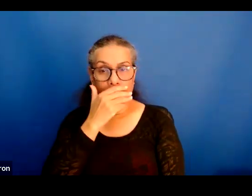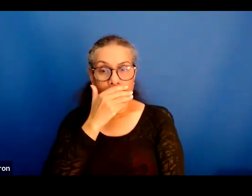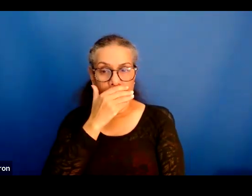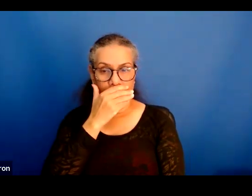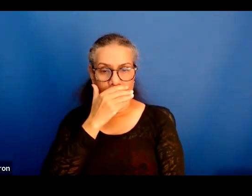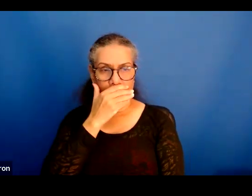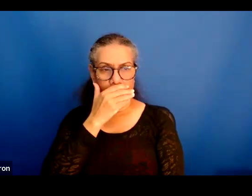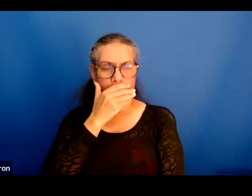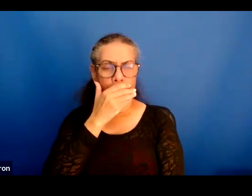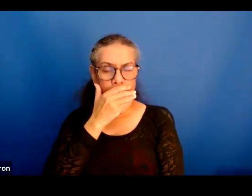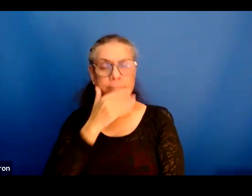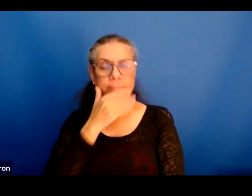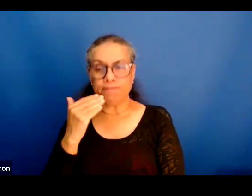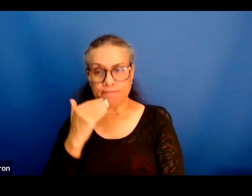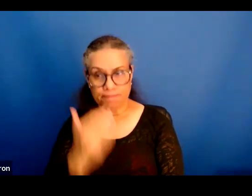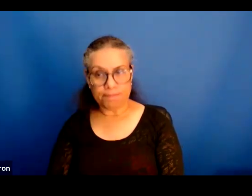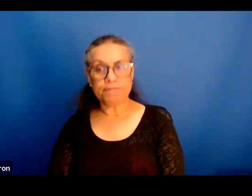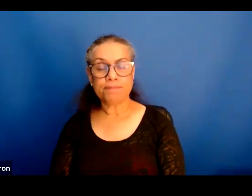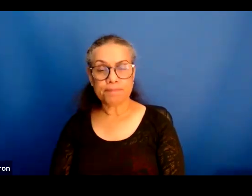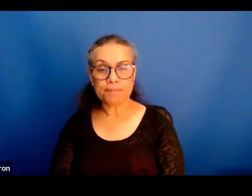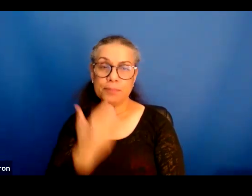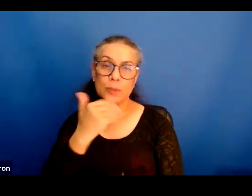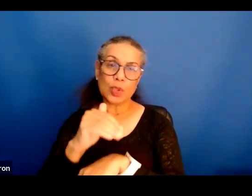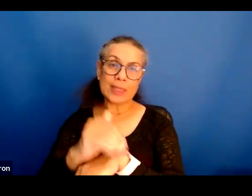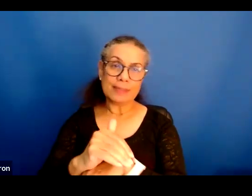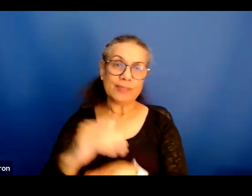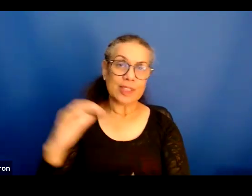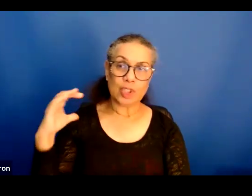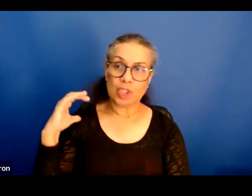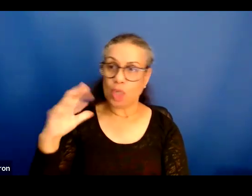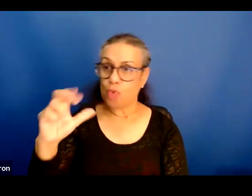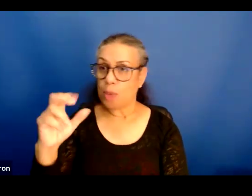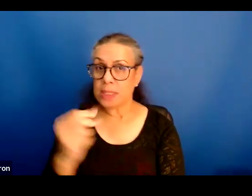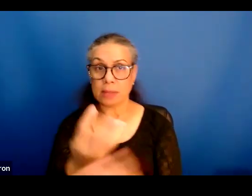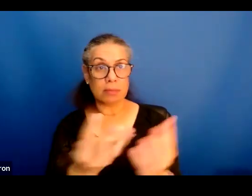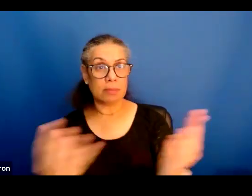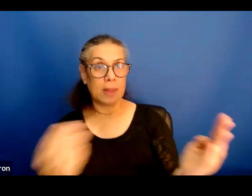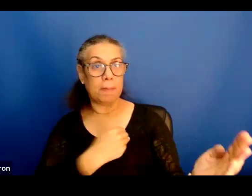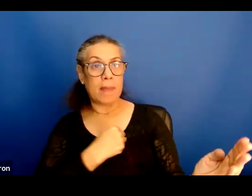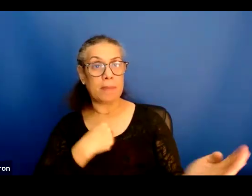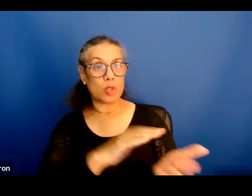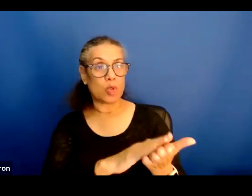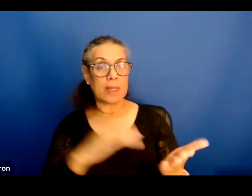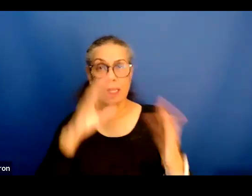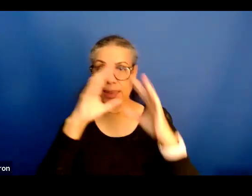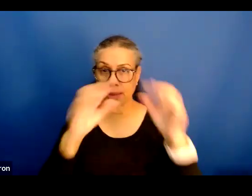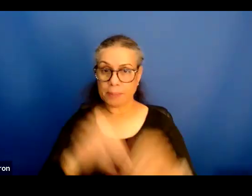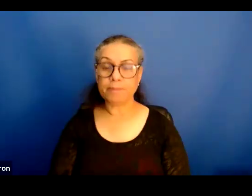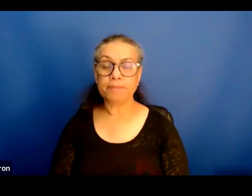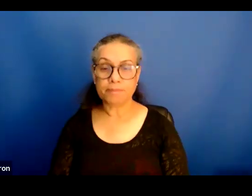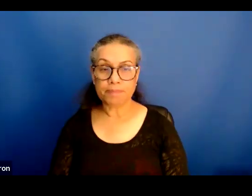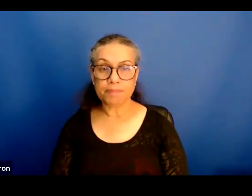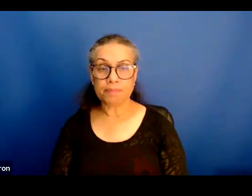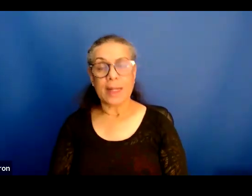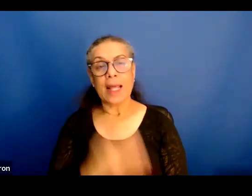Thank you, Chief Headley Mitchell. Good evening, Chair Robinson, members of the school committee, and Superintendent Skipper. Thank